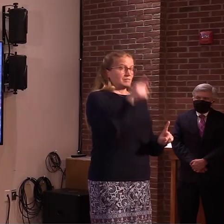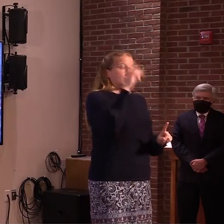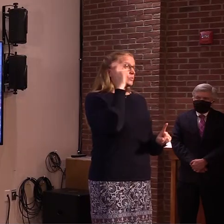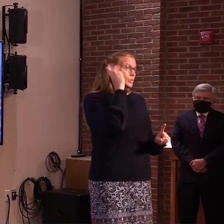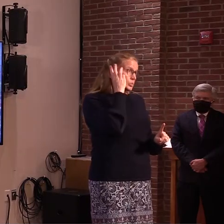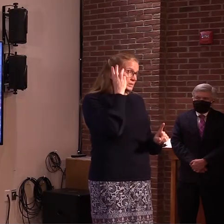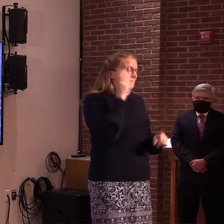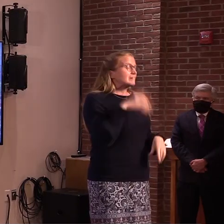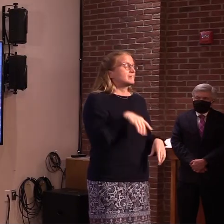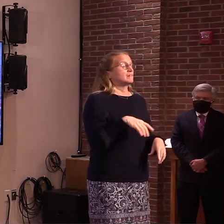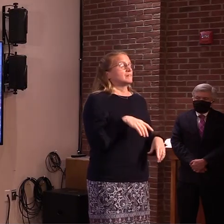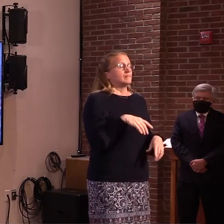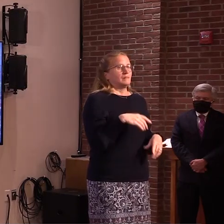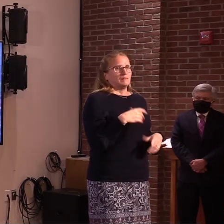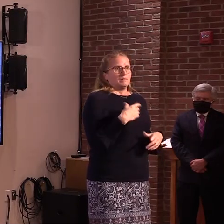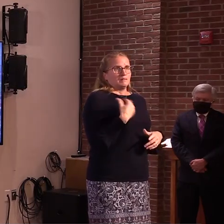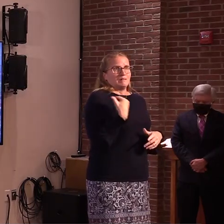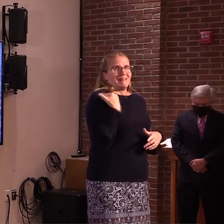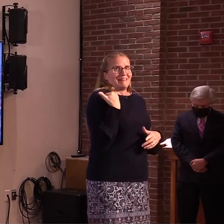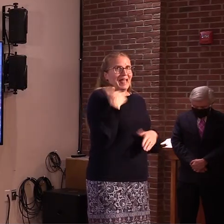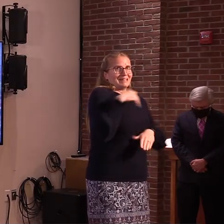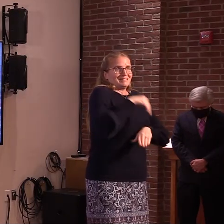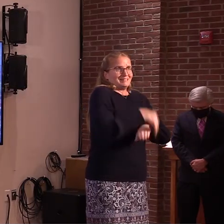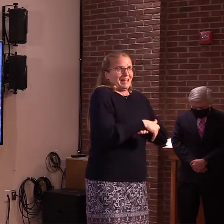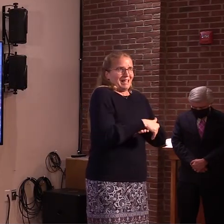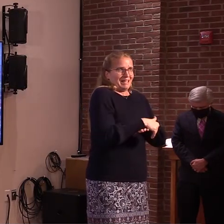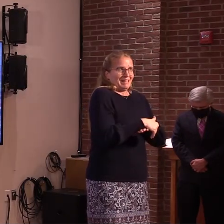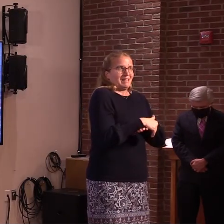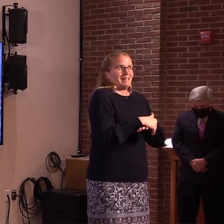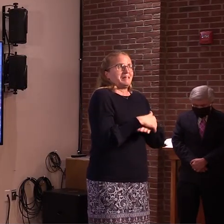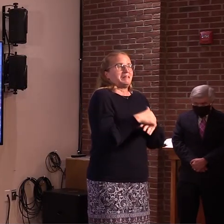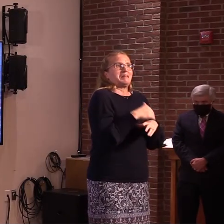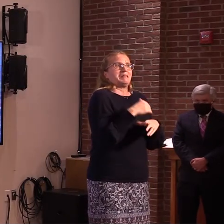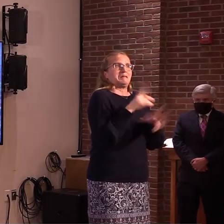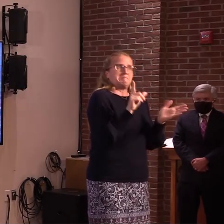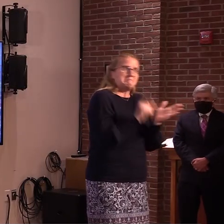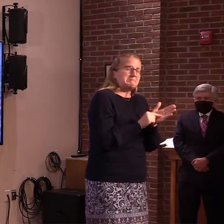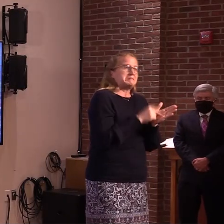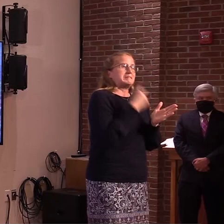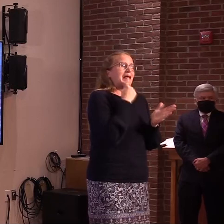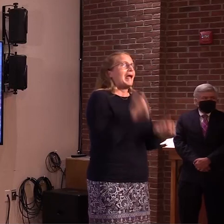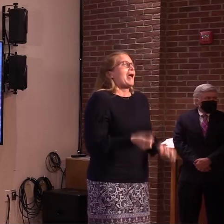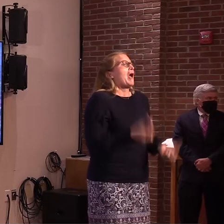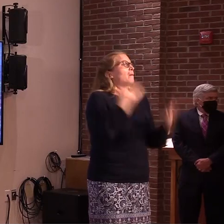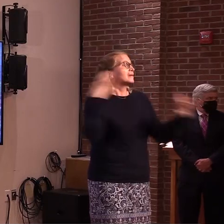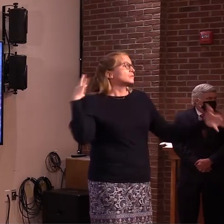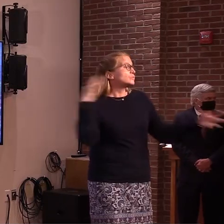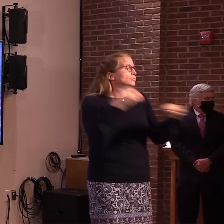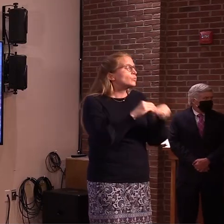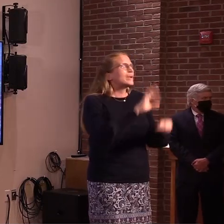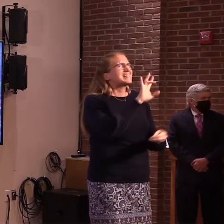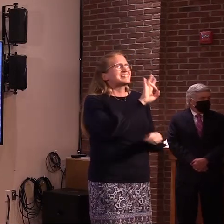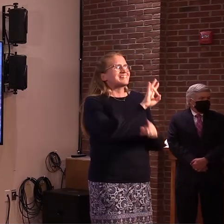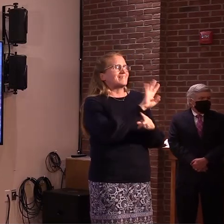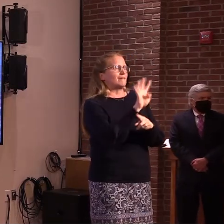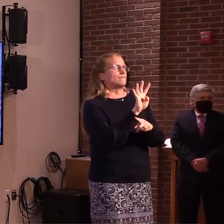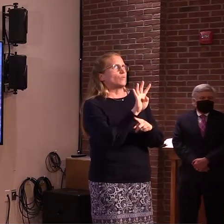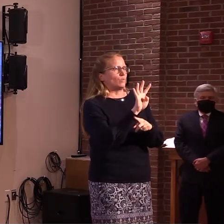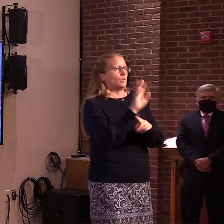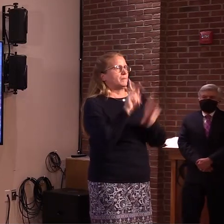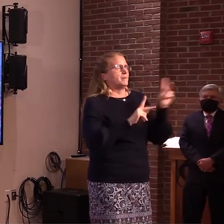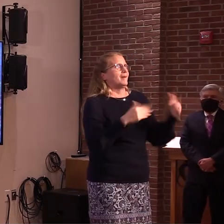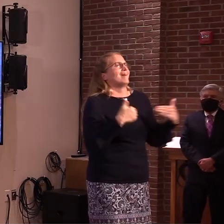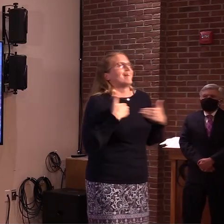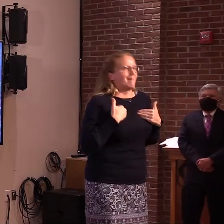most recent data as of last night is 74 total cases associated with the outbreak.